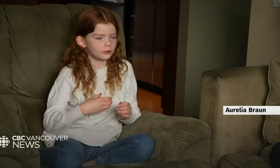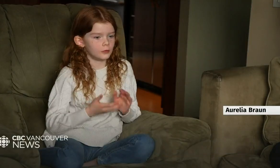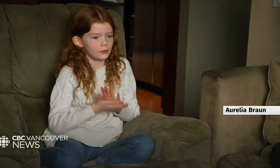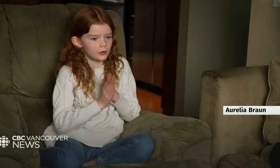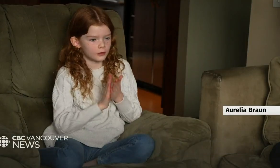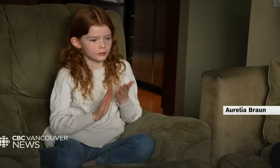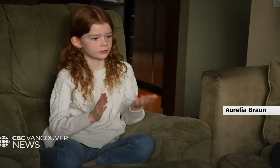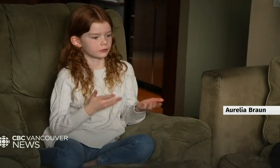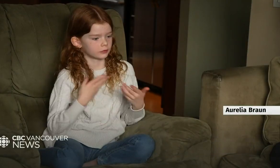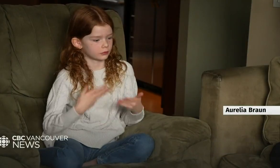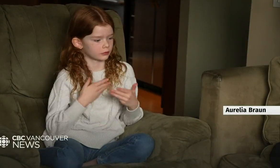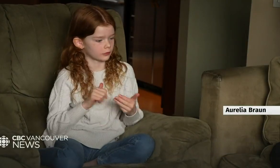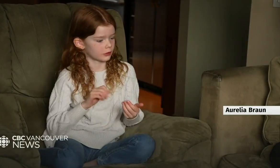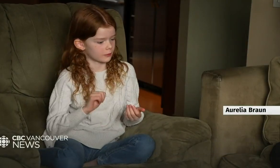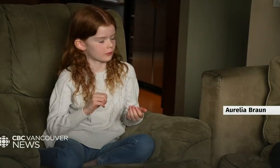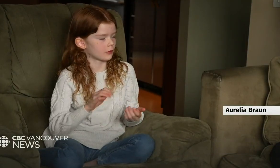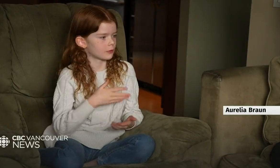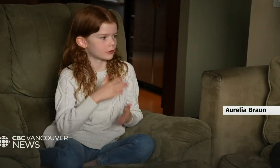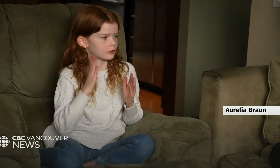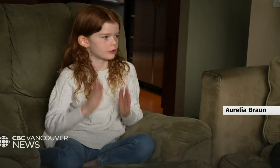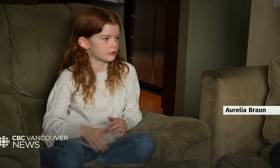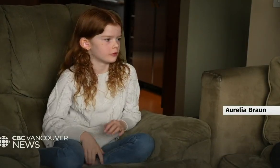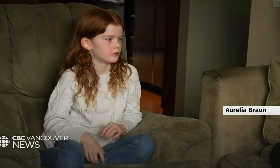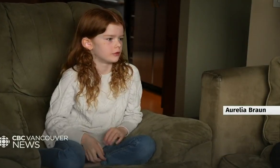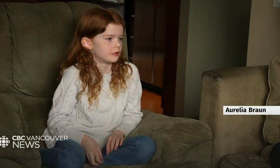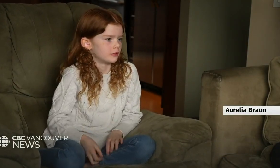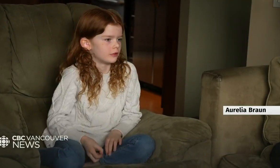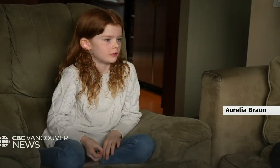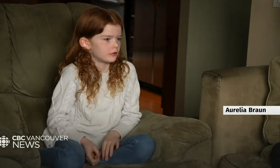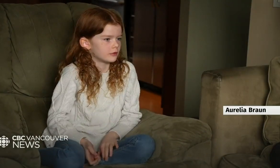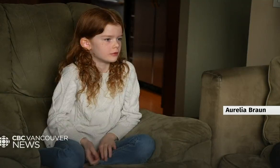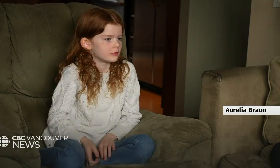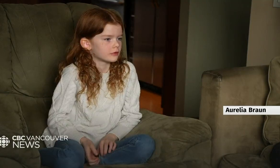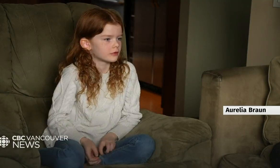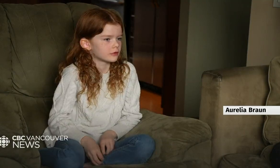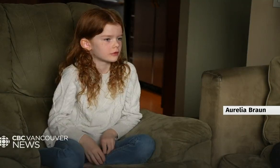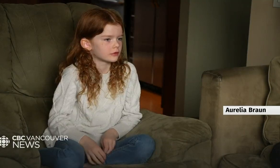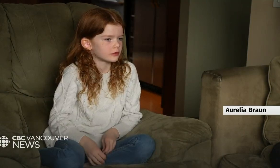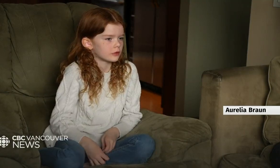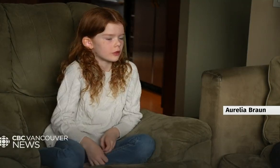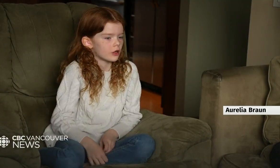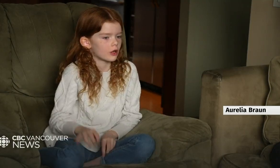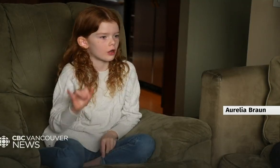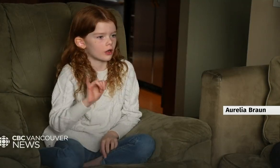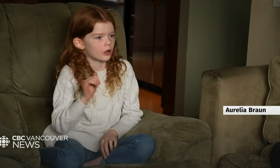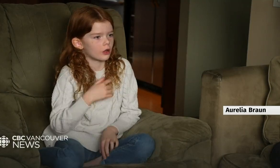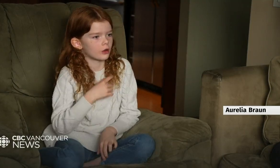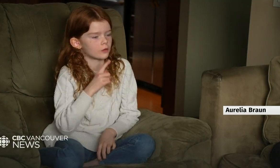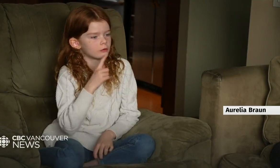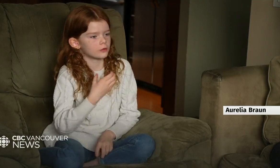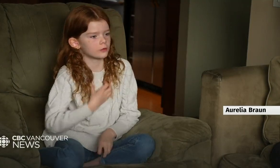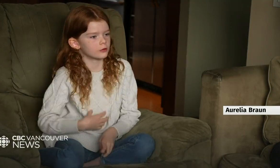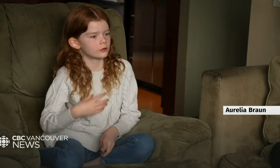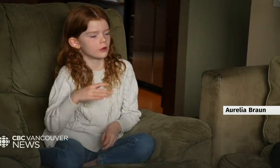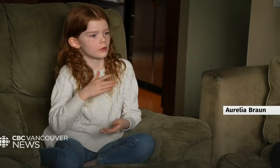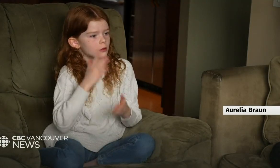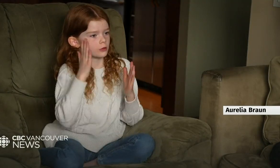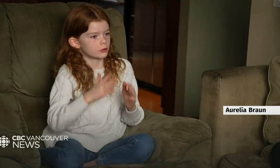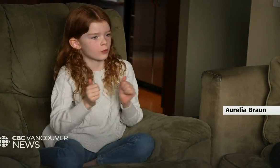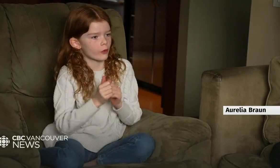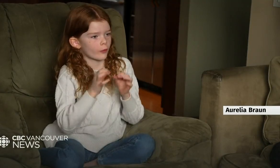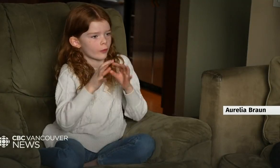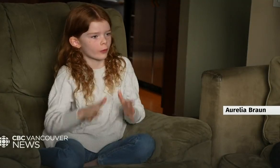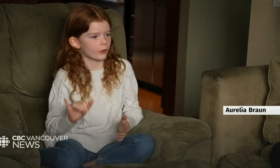oh I want to become a musician for myself and